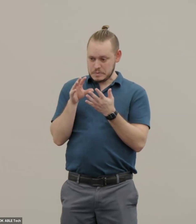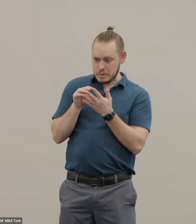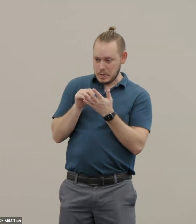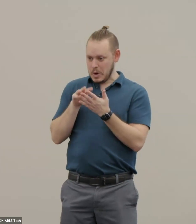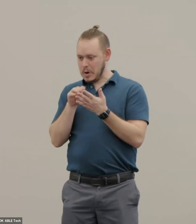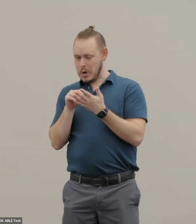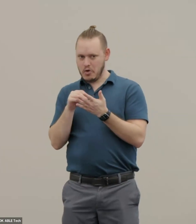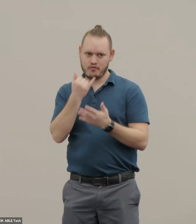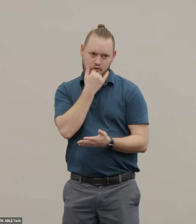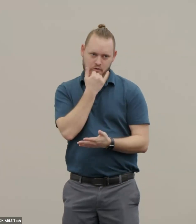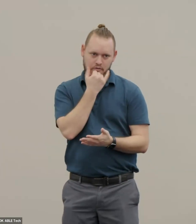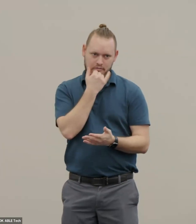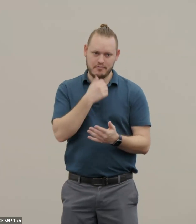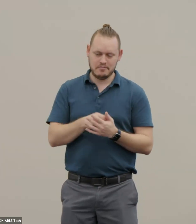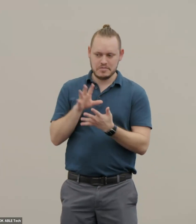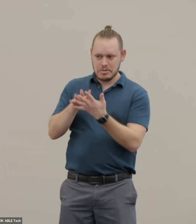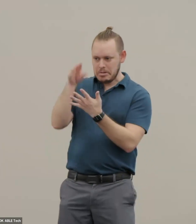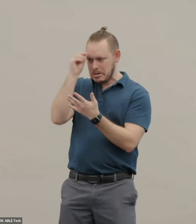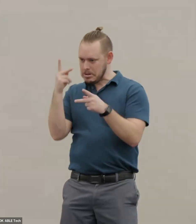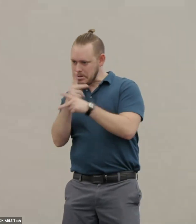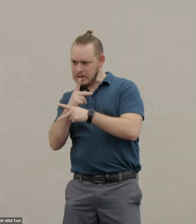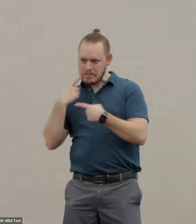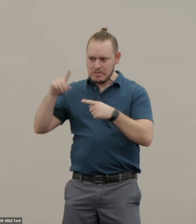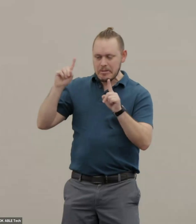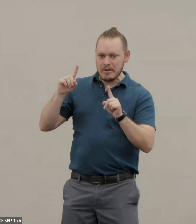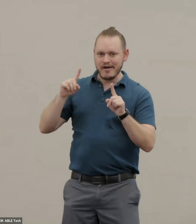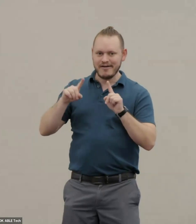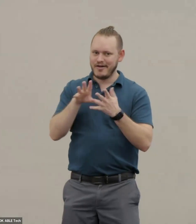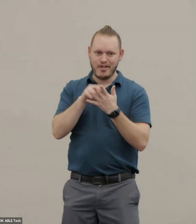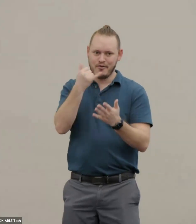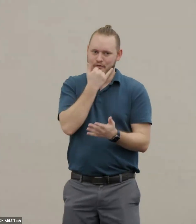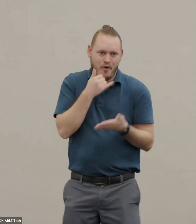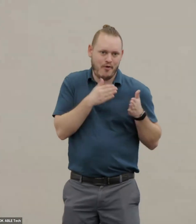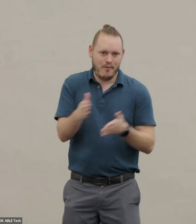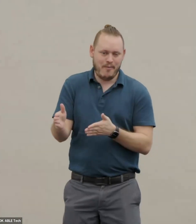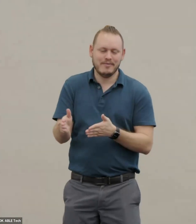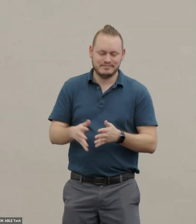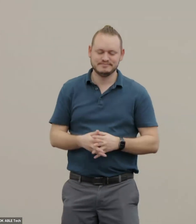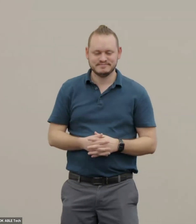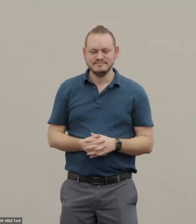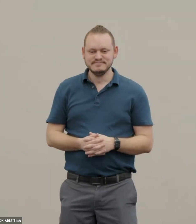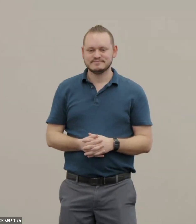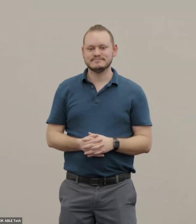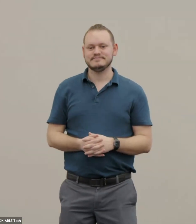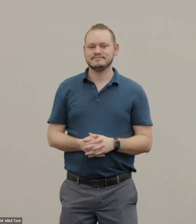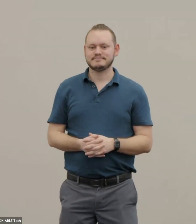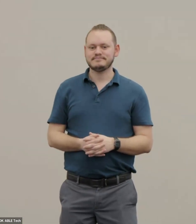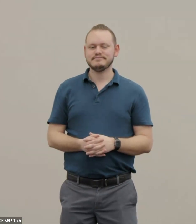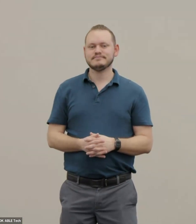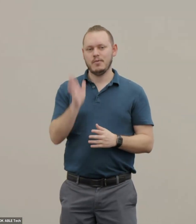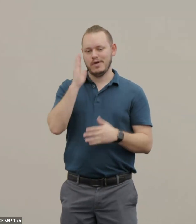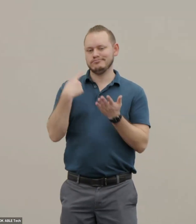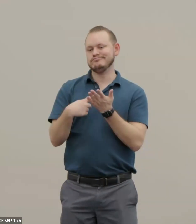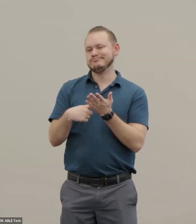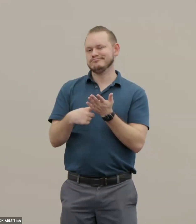it wrong. Right? We learned how to do it, but fundamentally we were doing it incorrectly. So we're going to be talking about